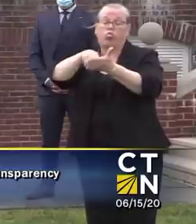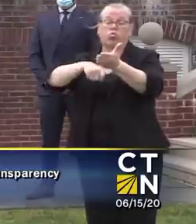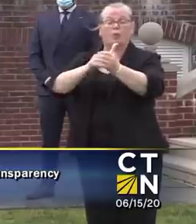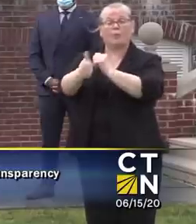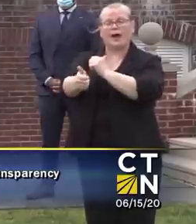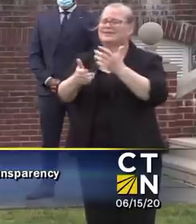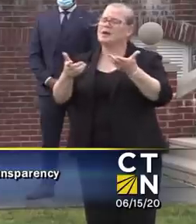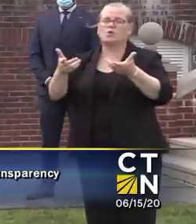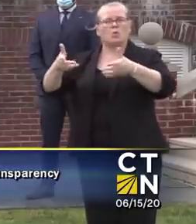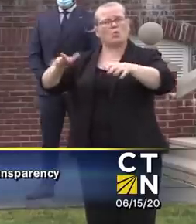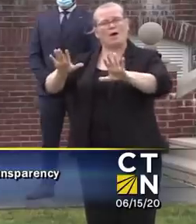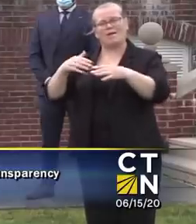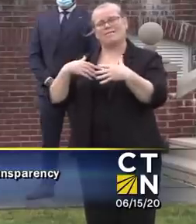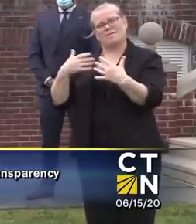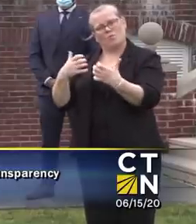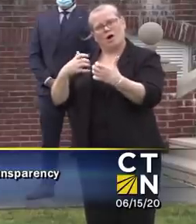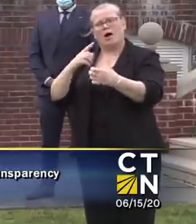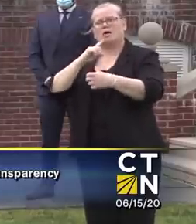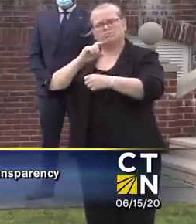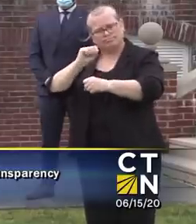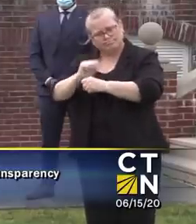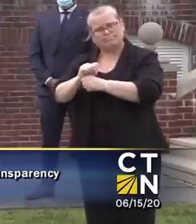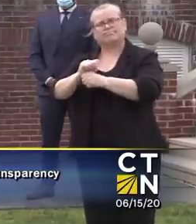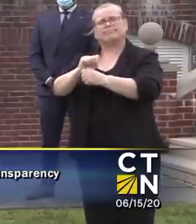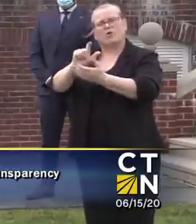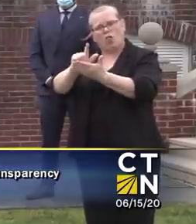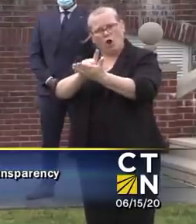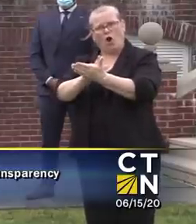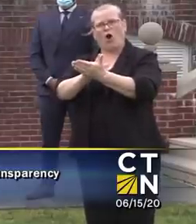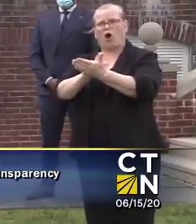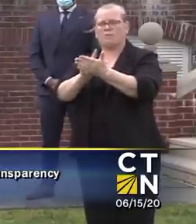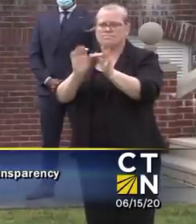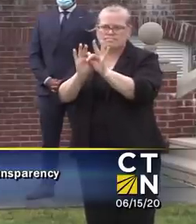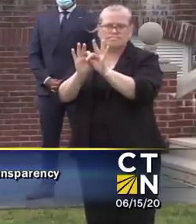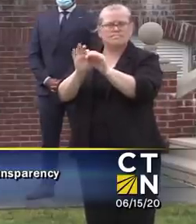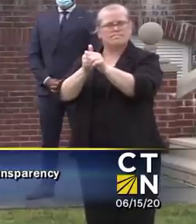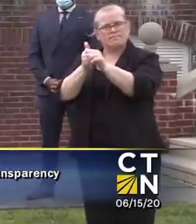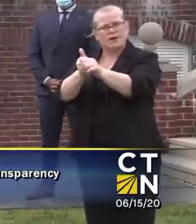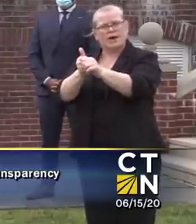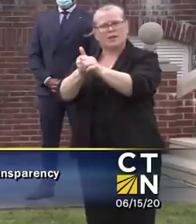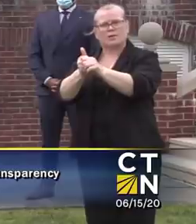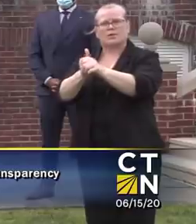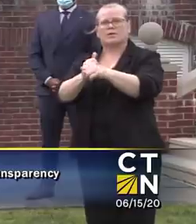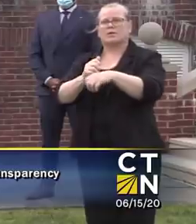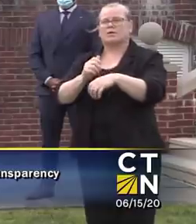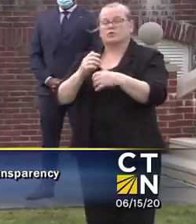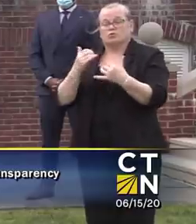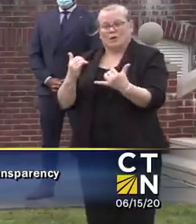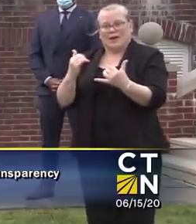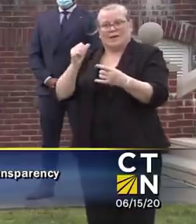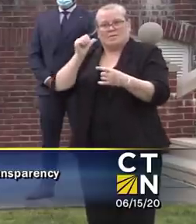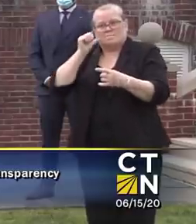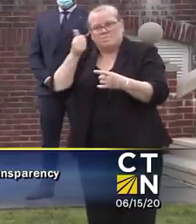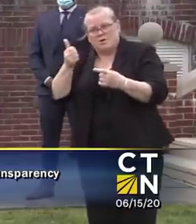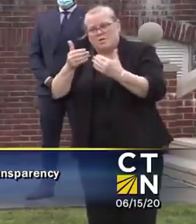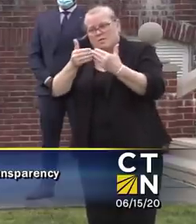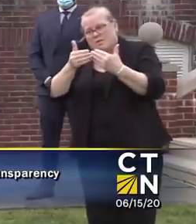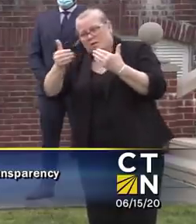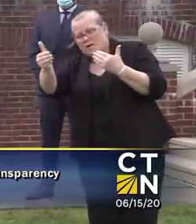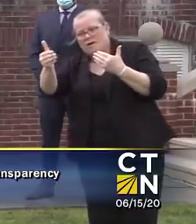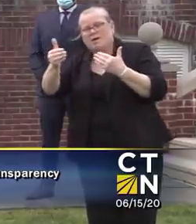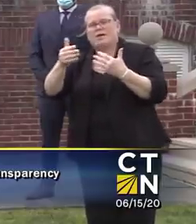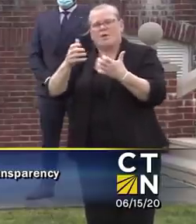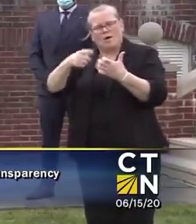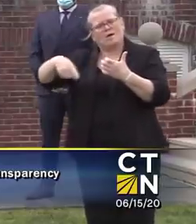account for all of the many voices that are rallying today, tomorrow, and the remaining weeks until they see some real change